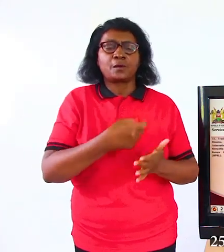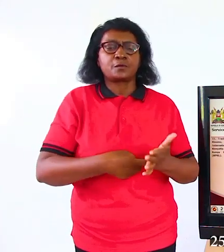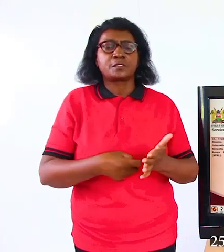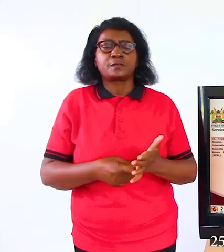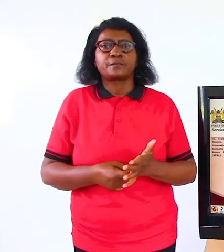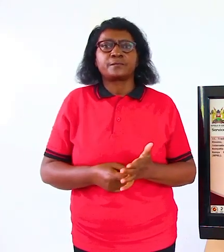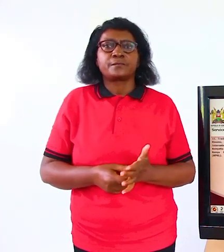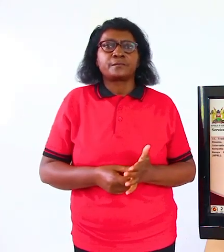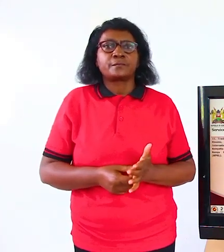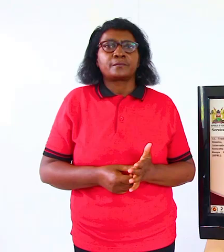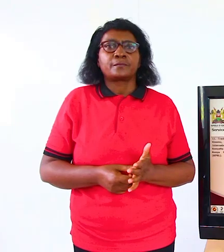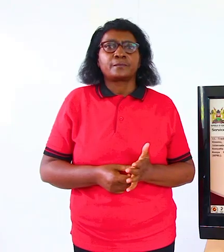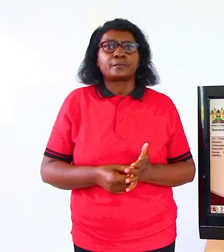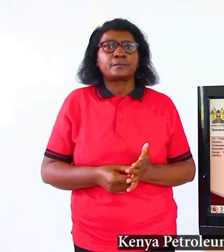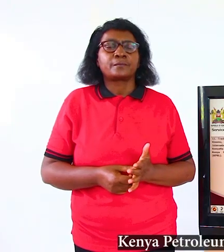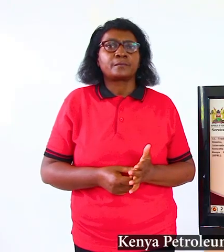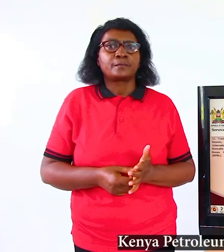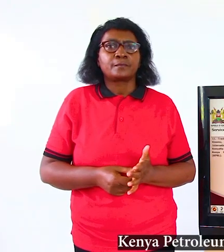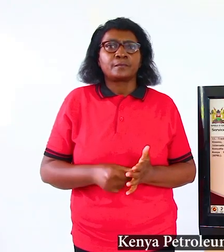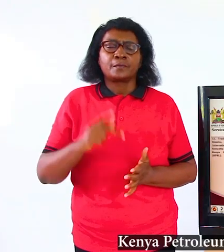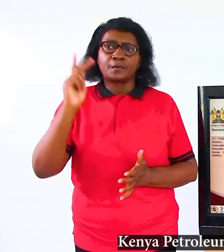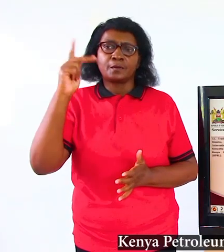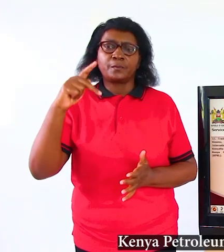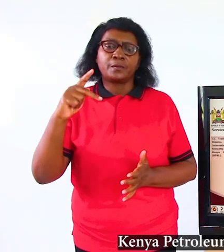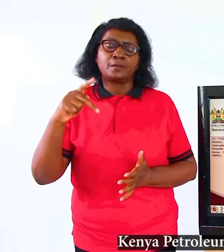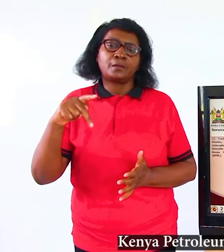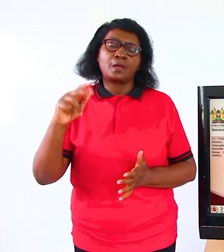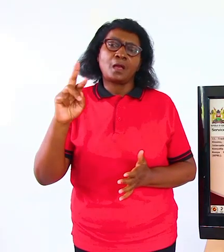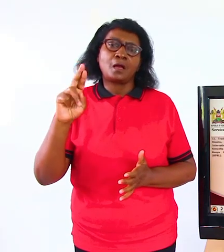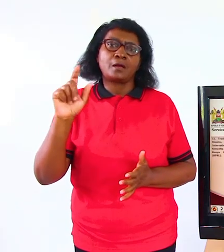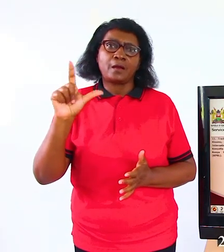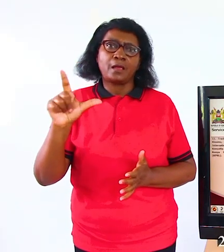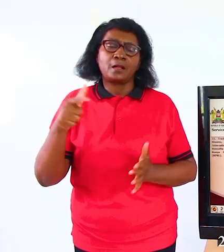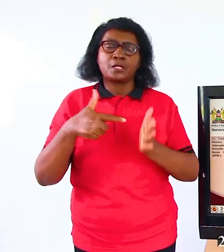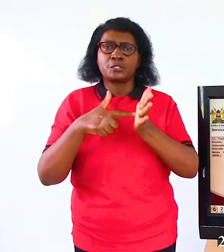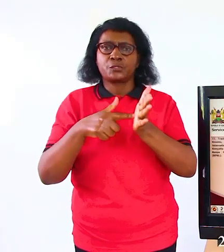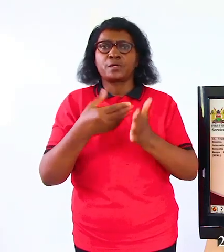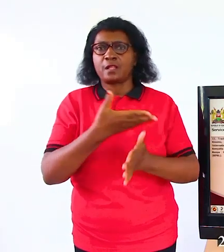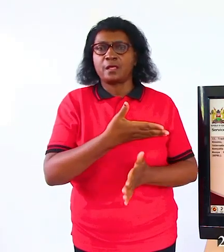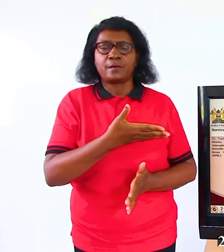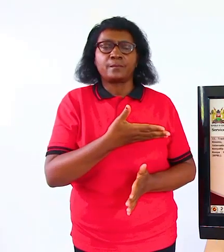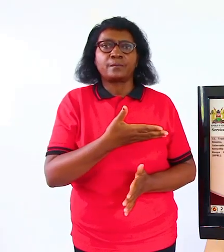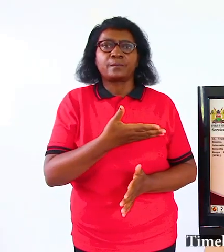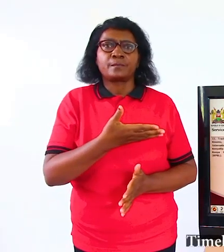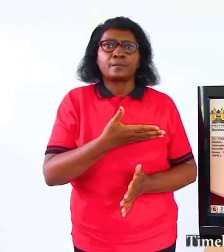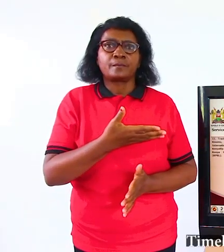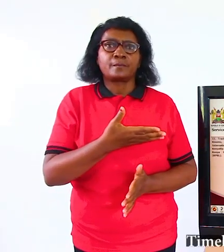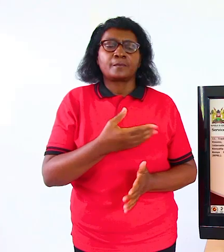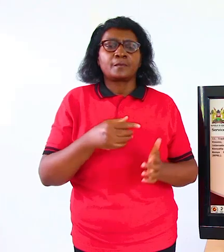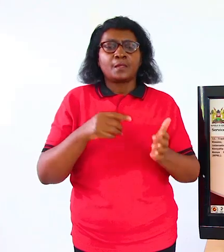25.29, Kenya Petroleum Refineries Limited 2.85. Timeline